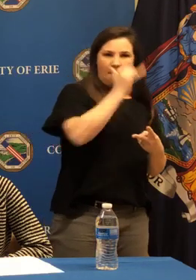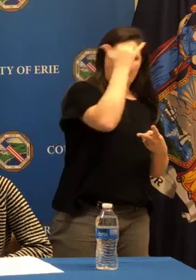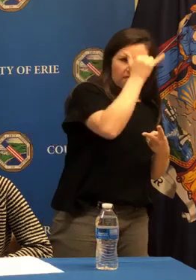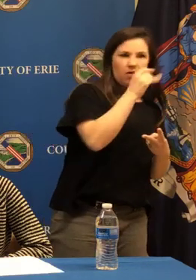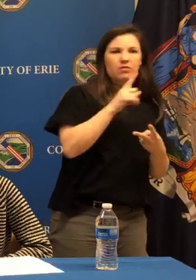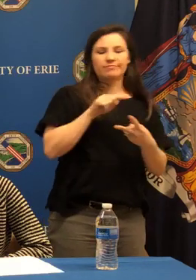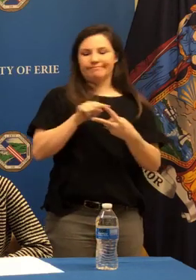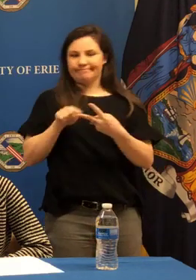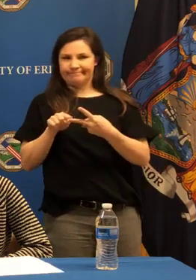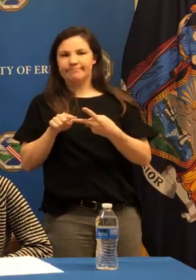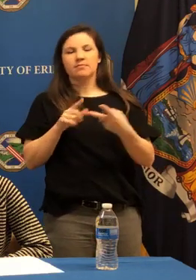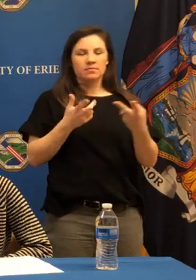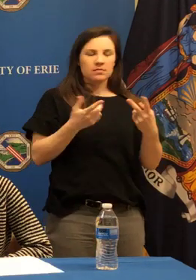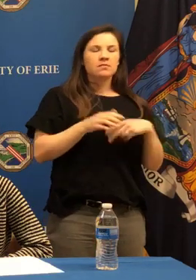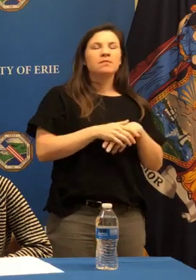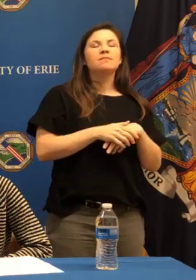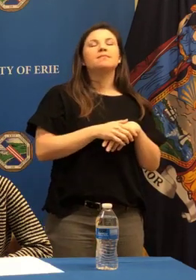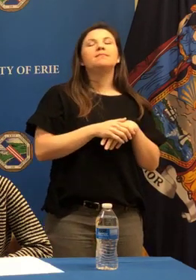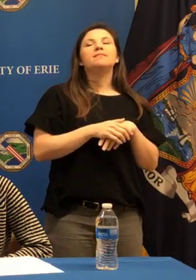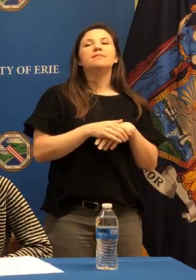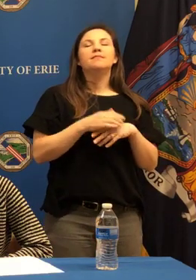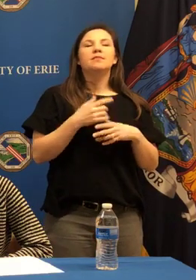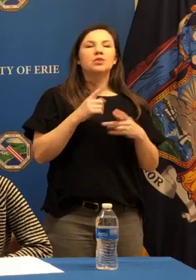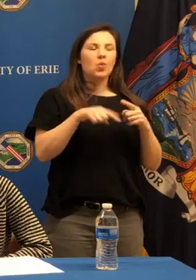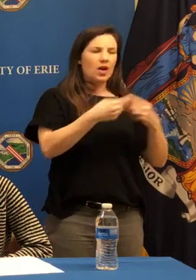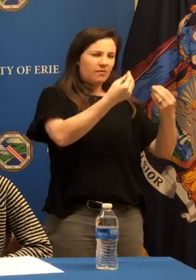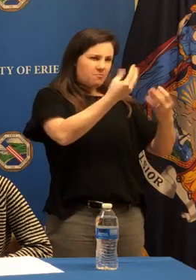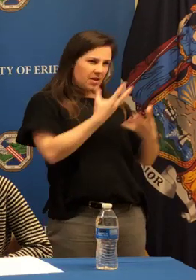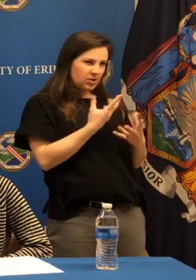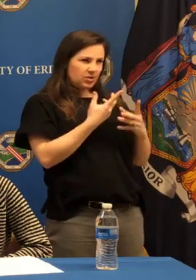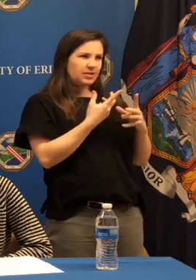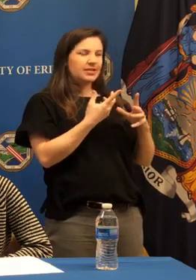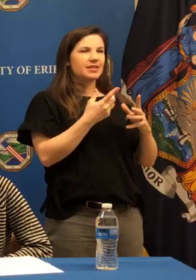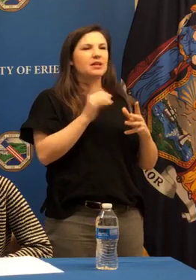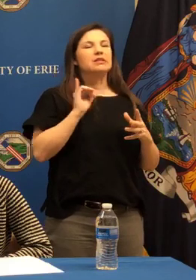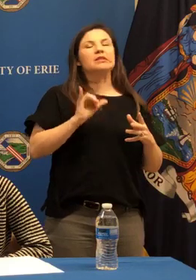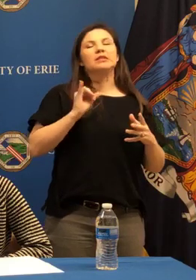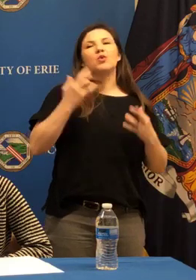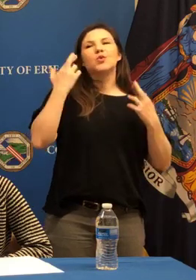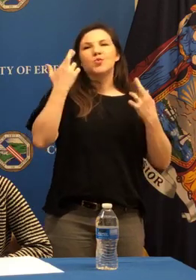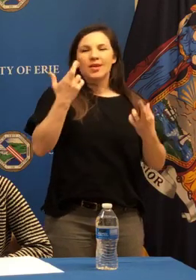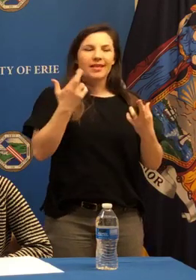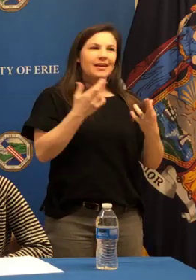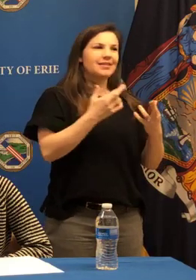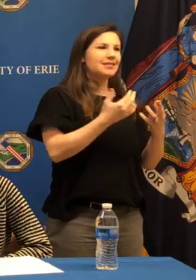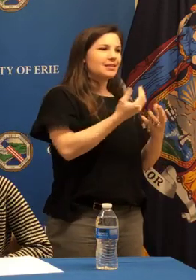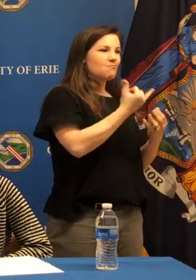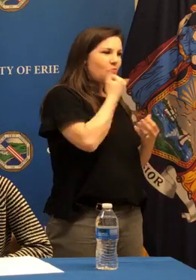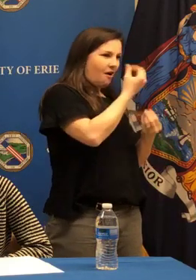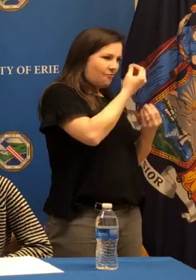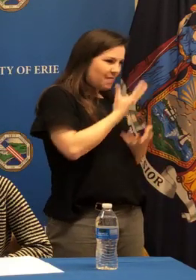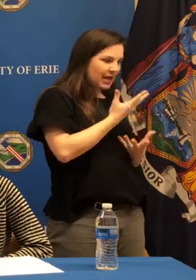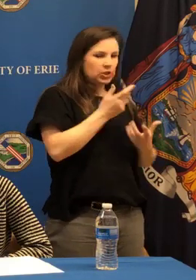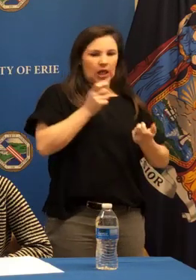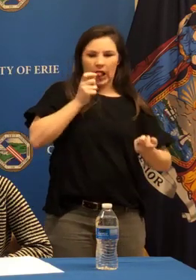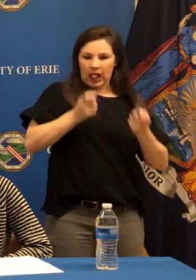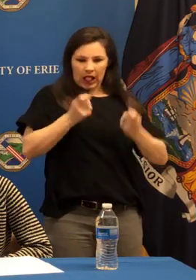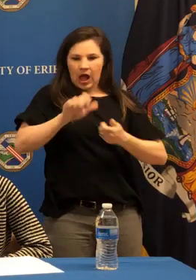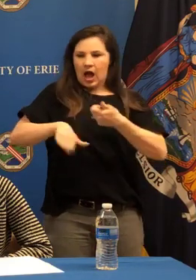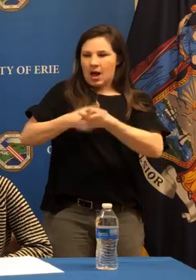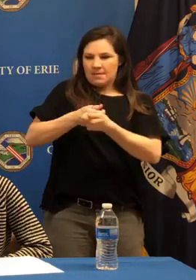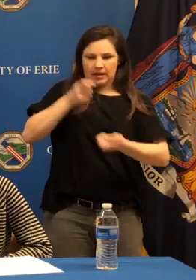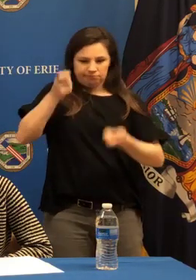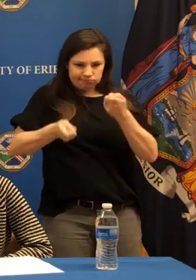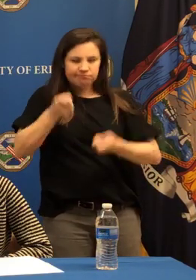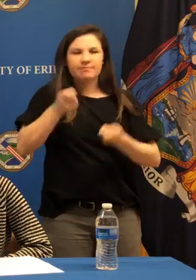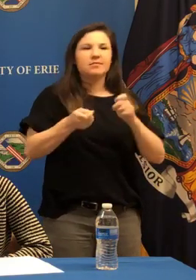from the patients and their families, we often find out that some of the original information might have been incorrect. That's why we're constantly updating, and